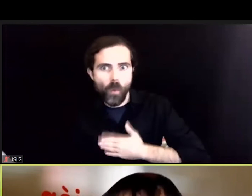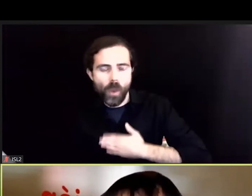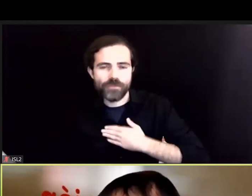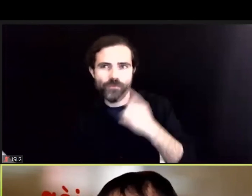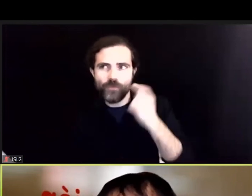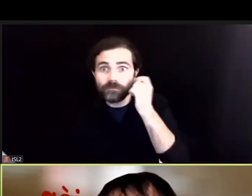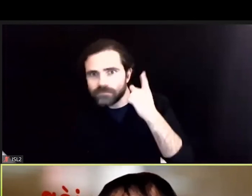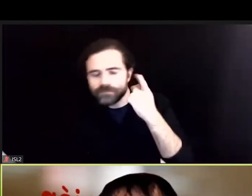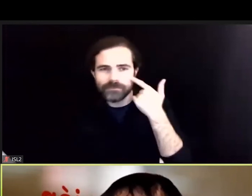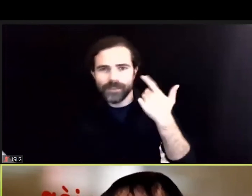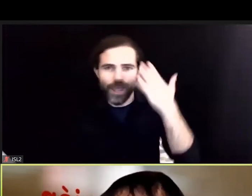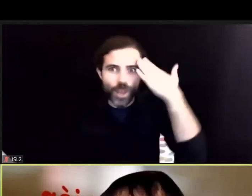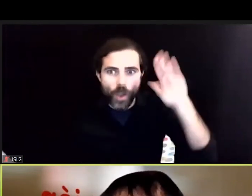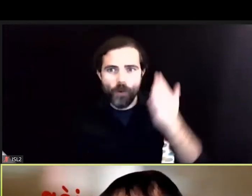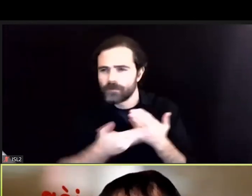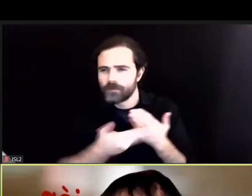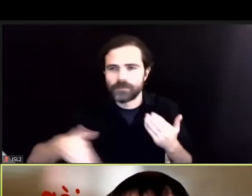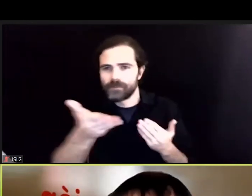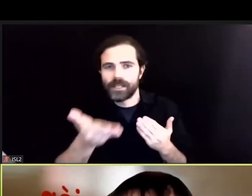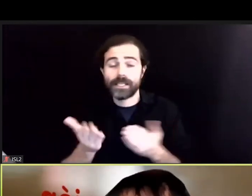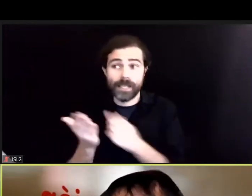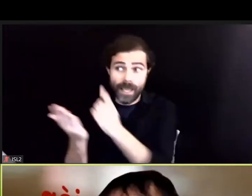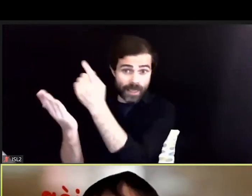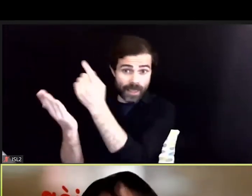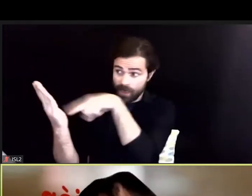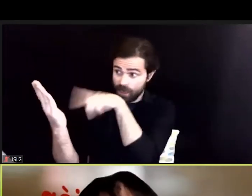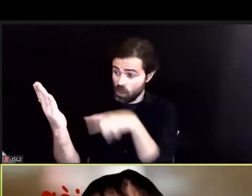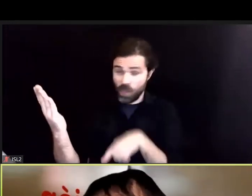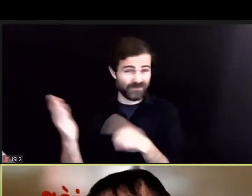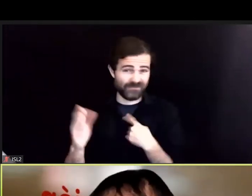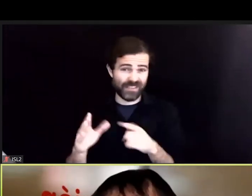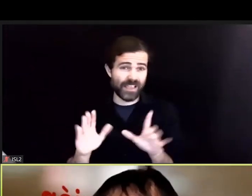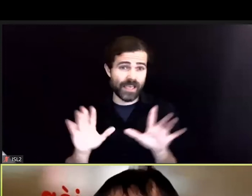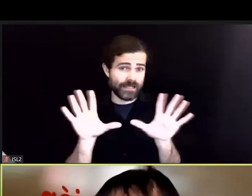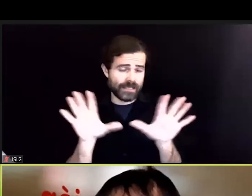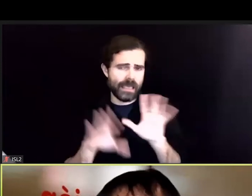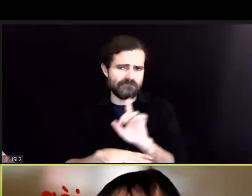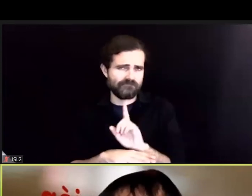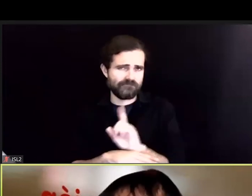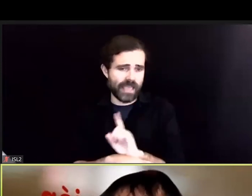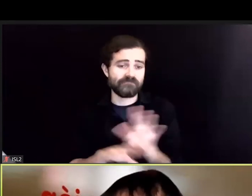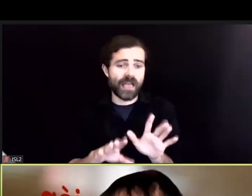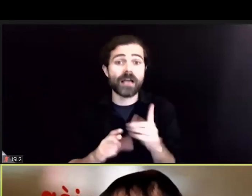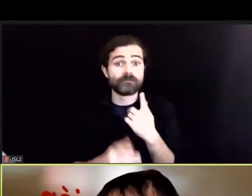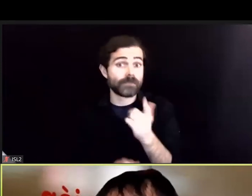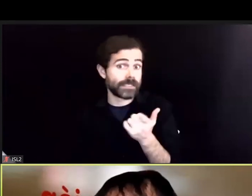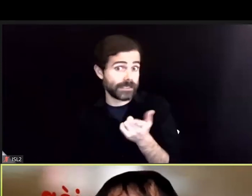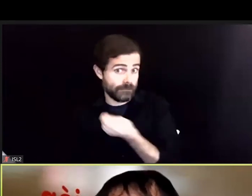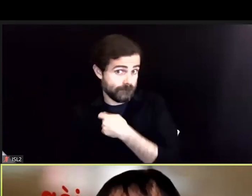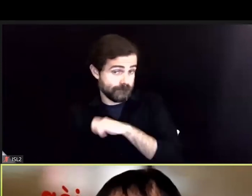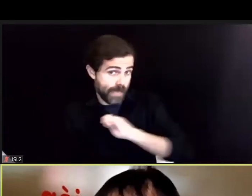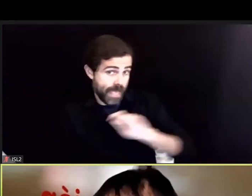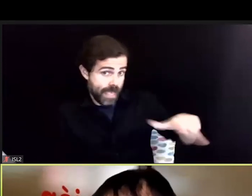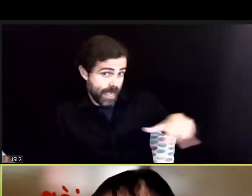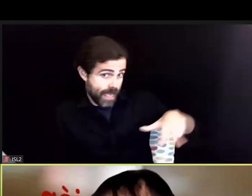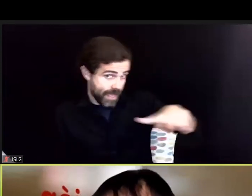us. The survey is available in Spanish and English, and the links are also in the chat.